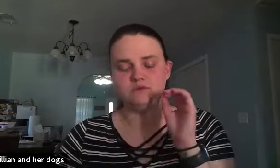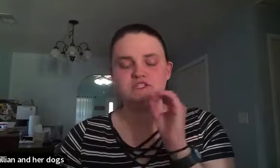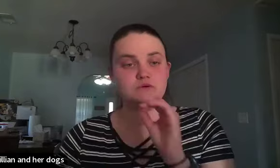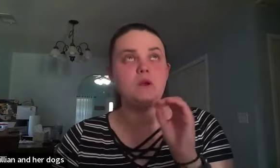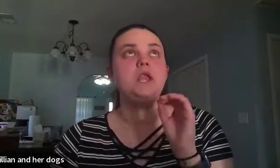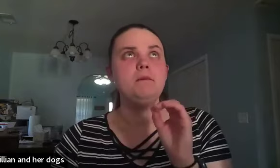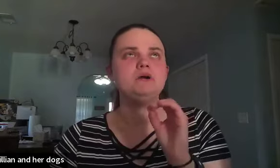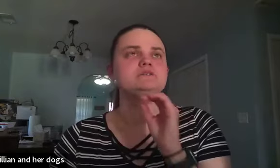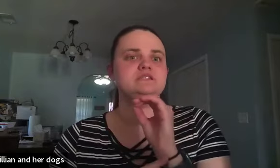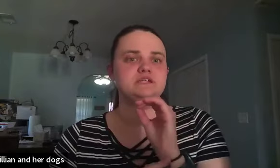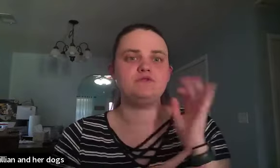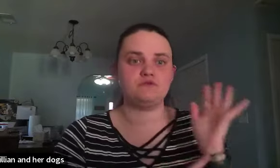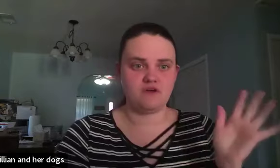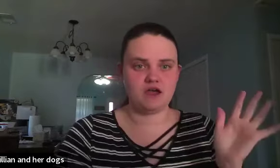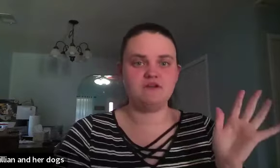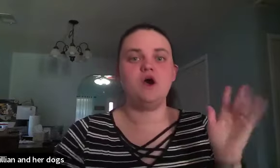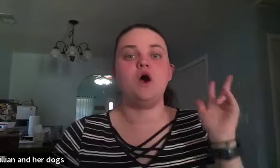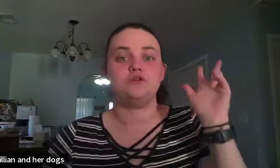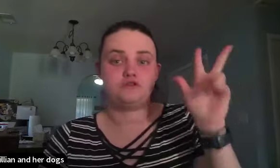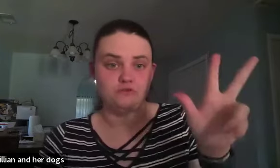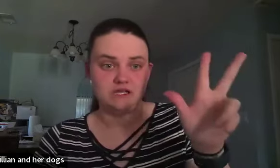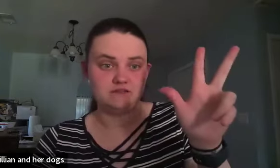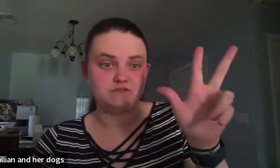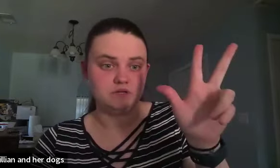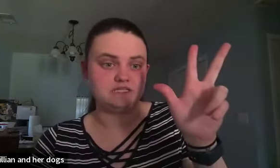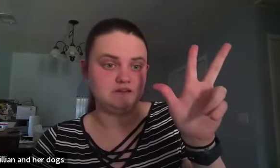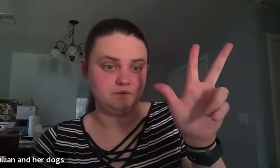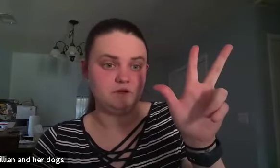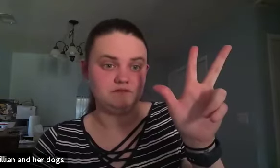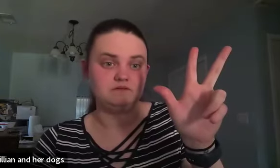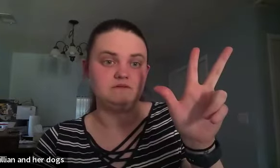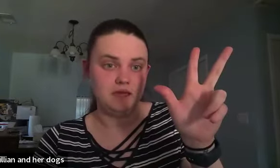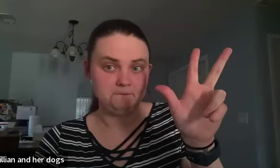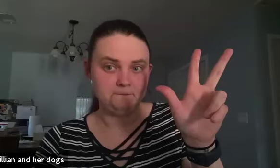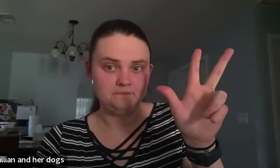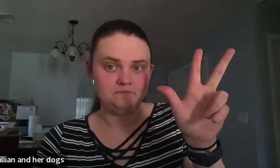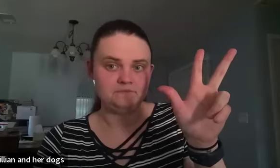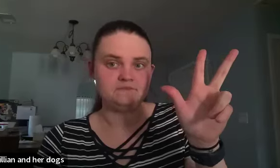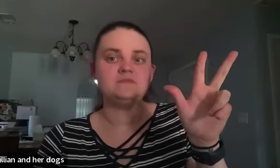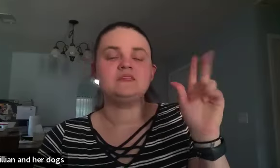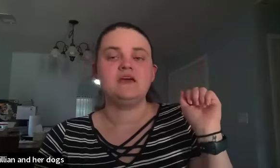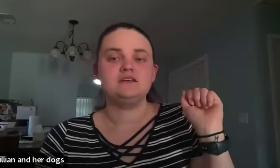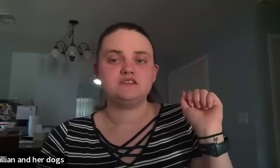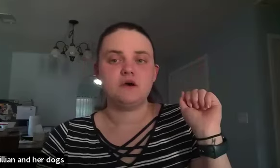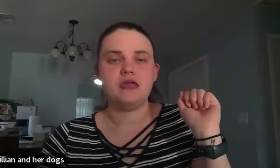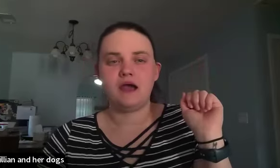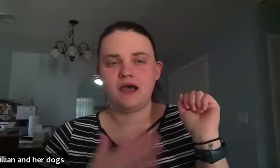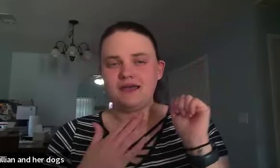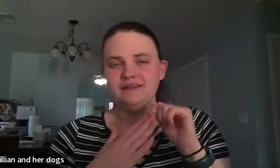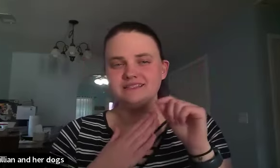numbers zero through five are three. Three is the different one. Okay. So, and I like